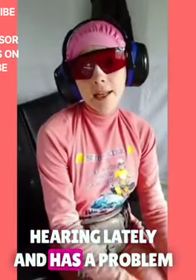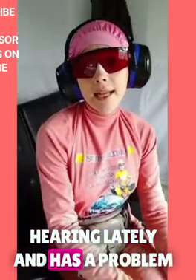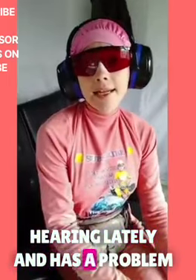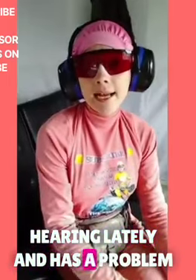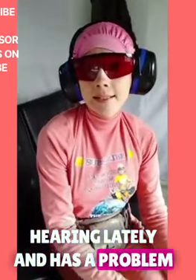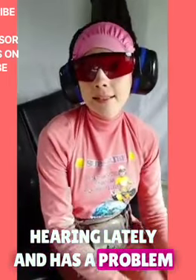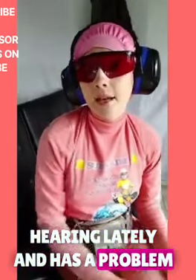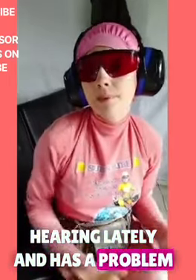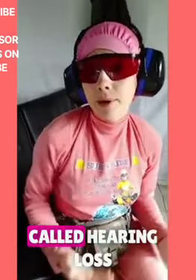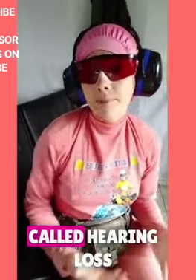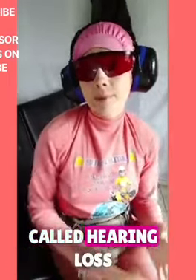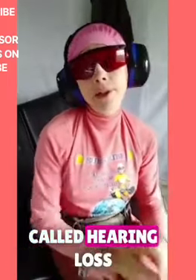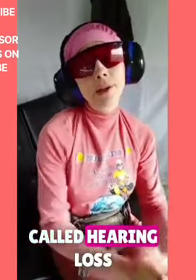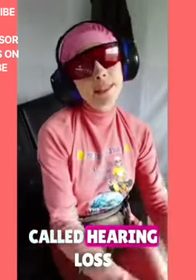a problem called hearing loss.